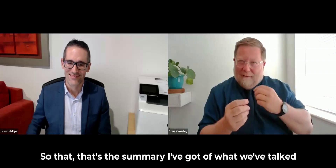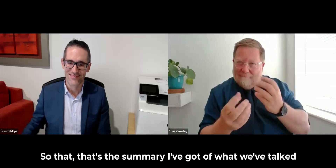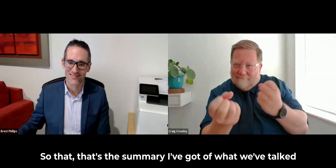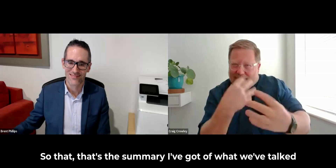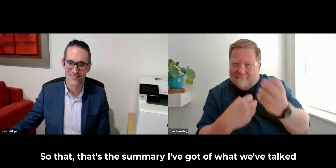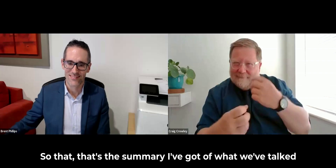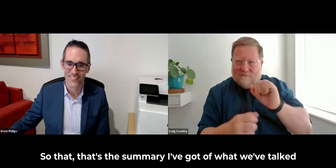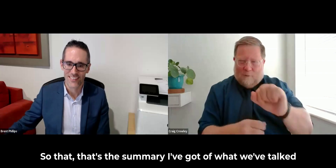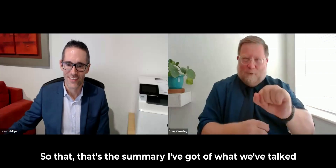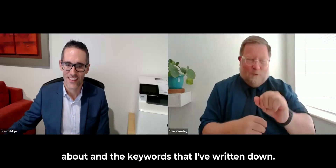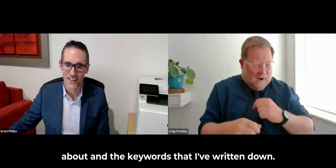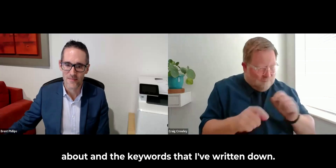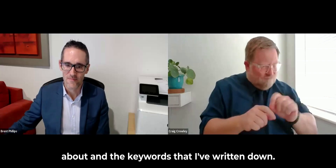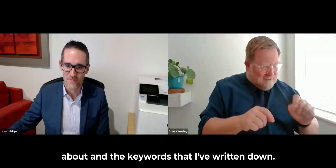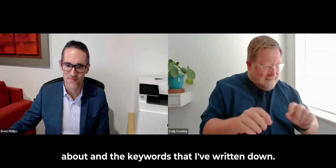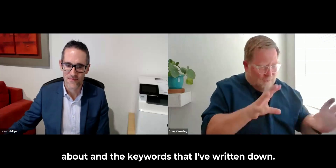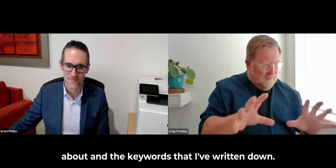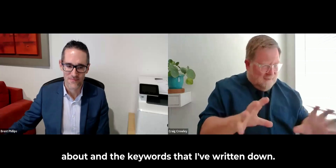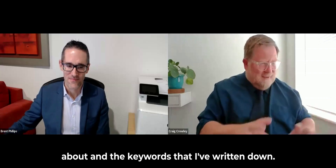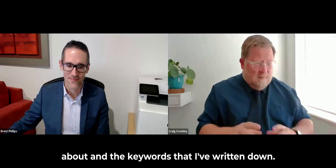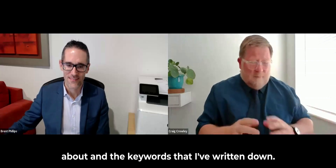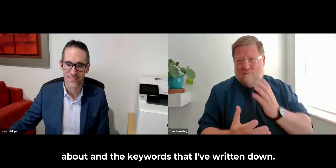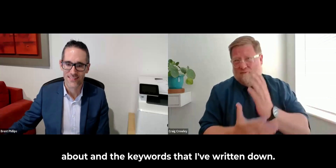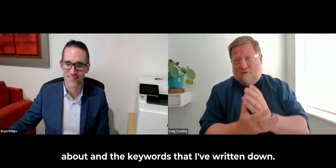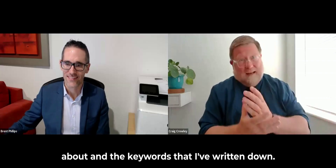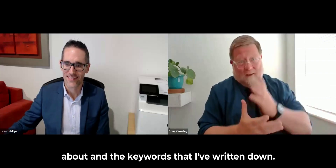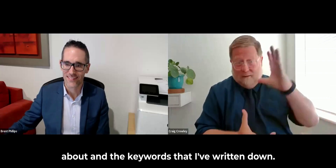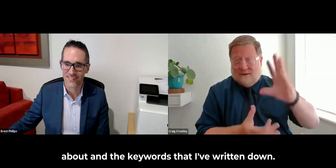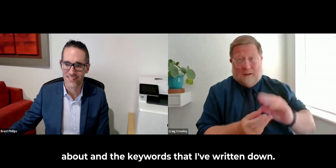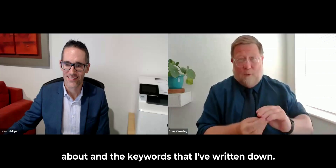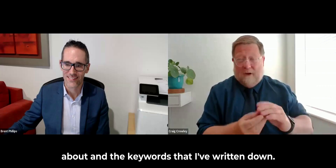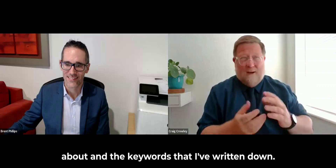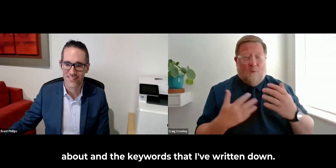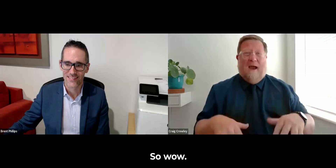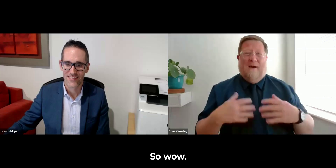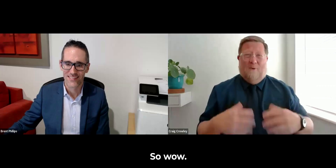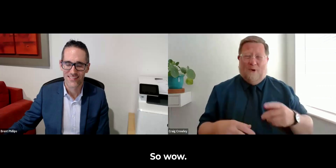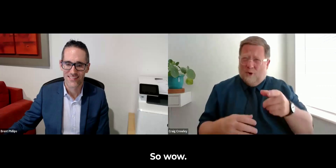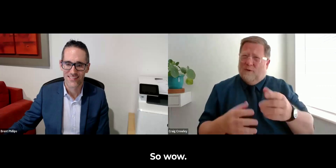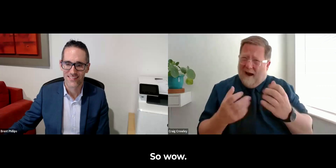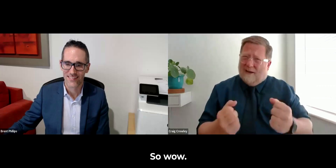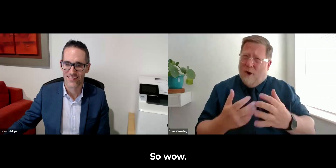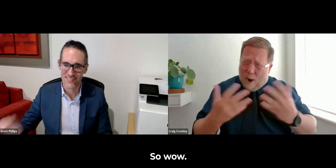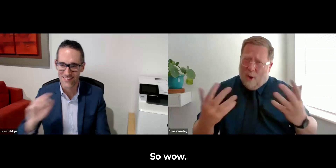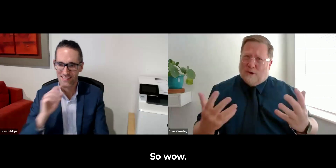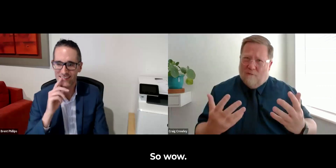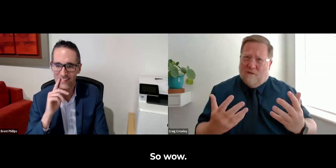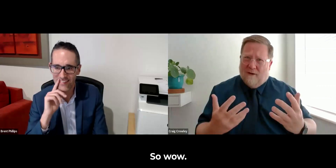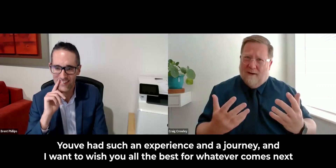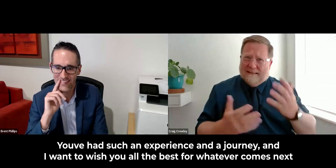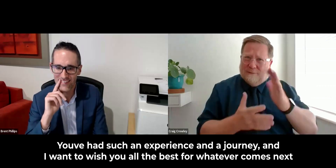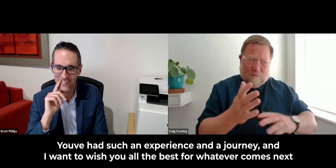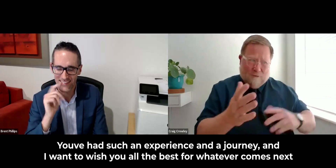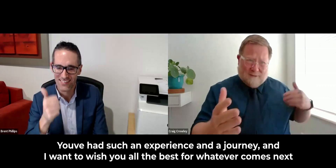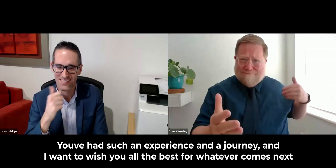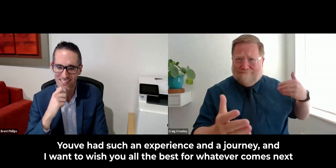of what we've talked about and the keywords that I've written down. So wow, you've